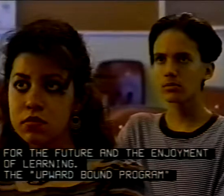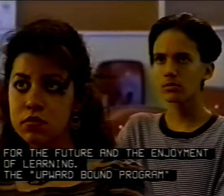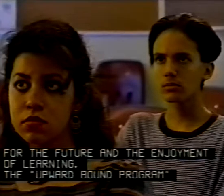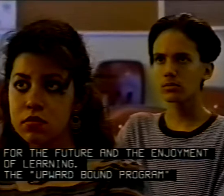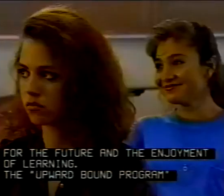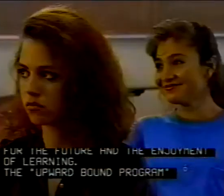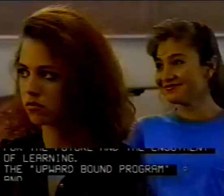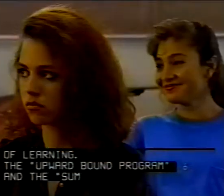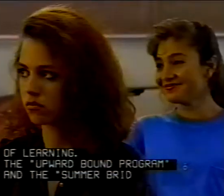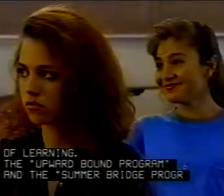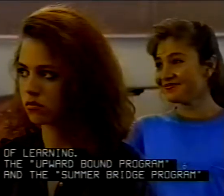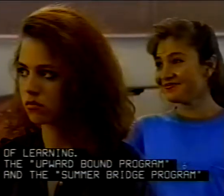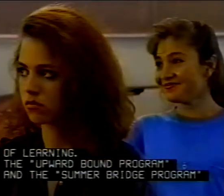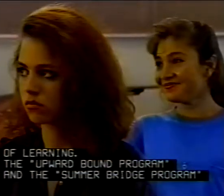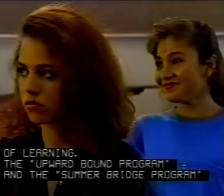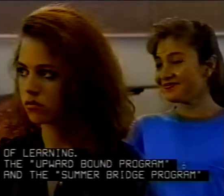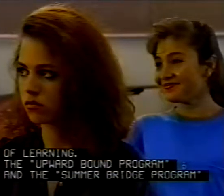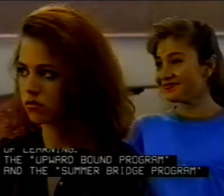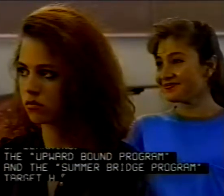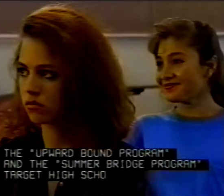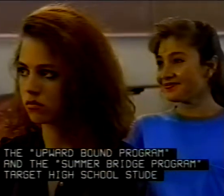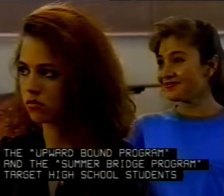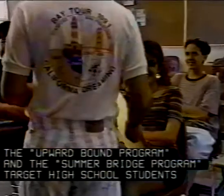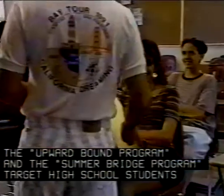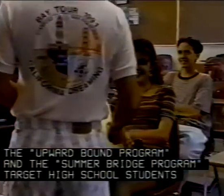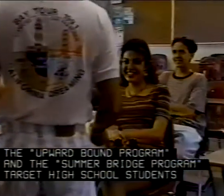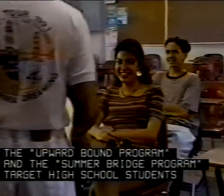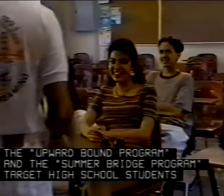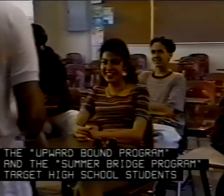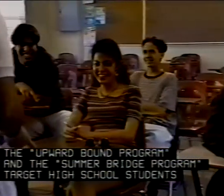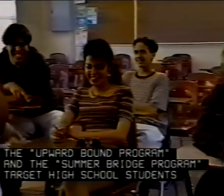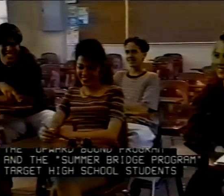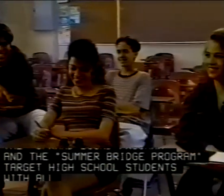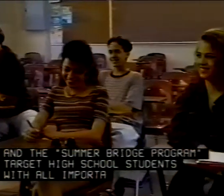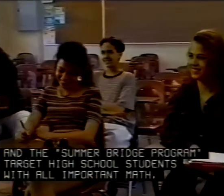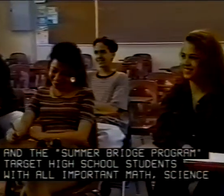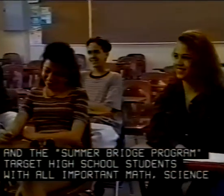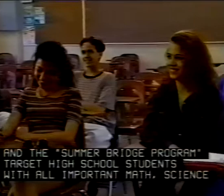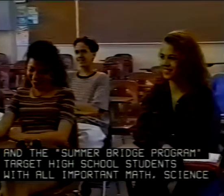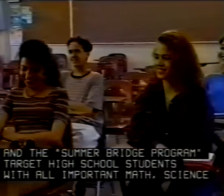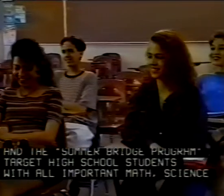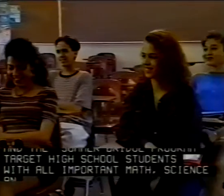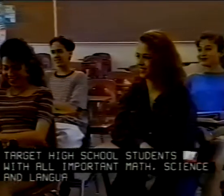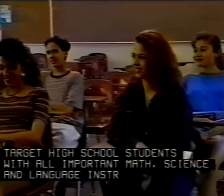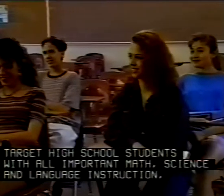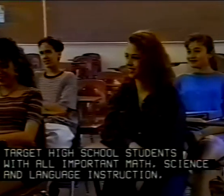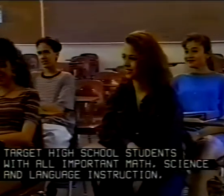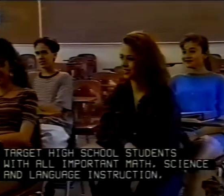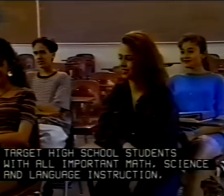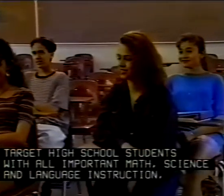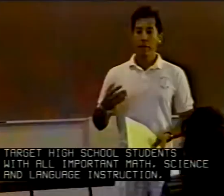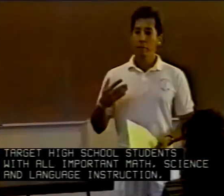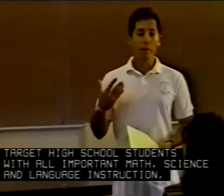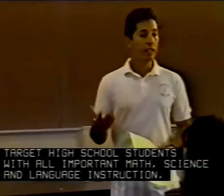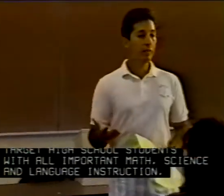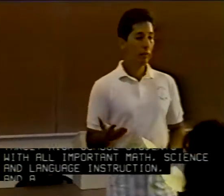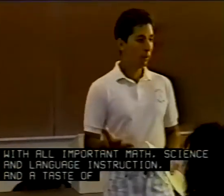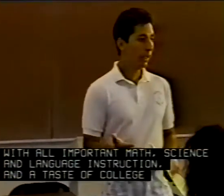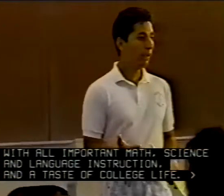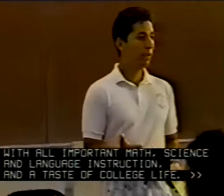program target high school students with all-important math, science, and language instruction, and a taste of college life. We